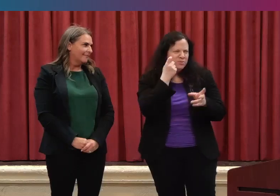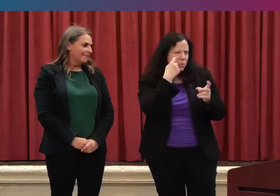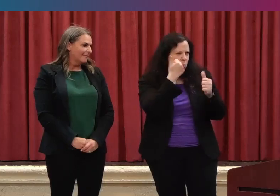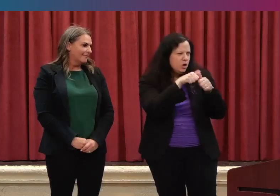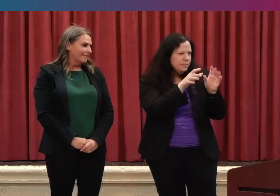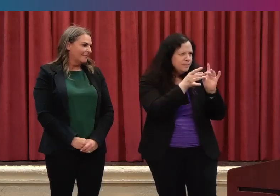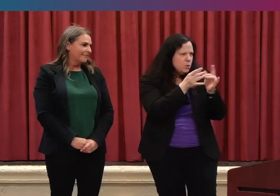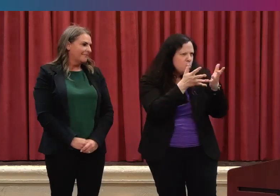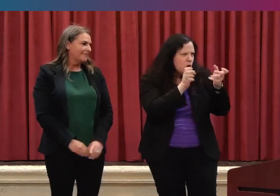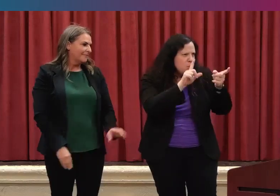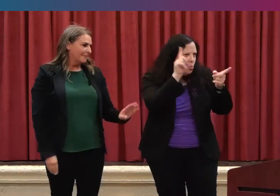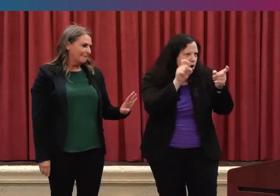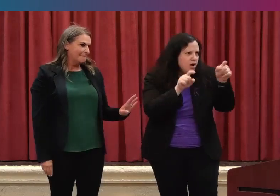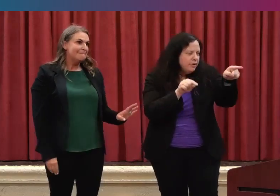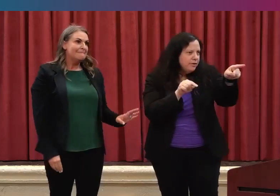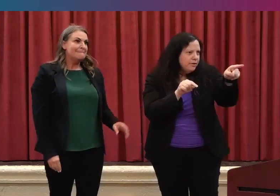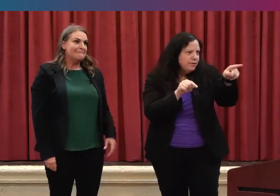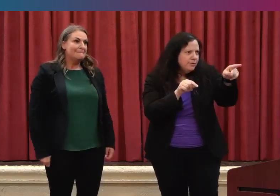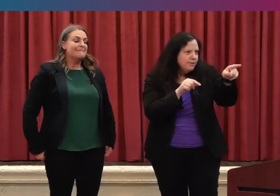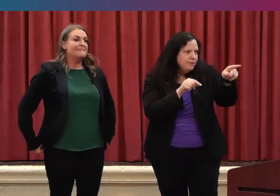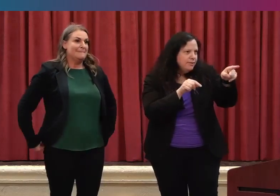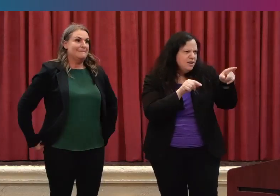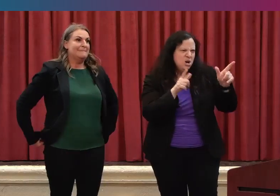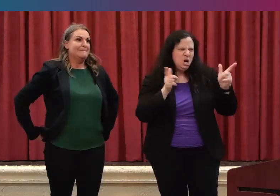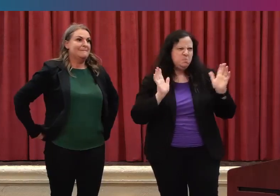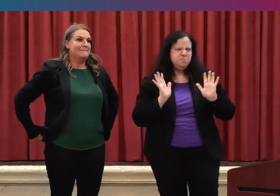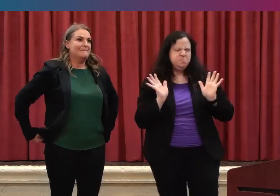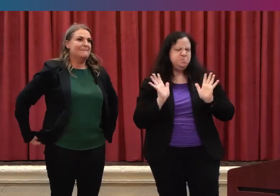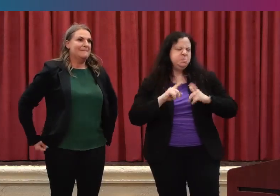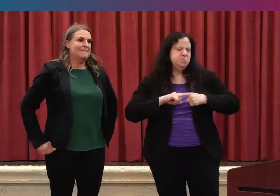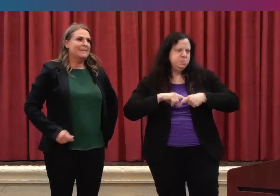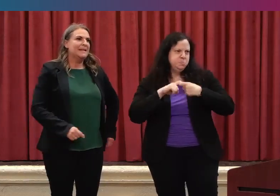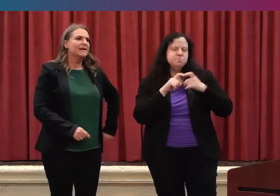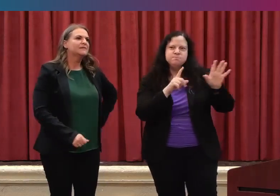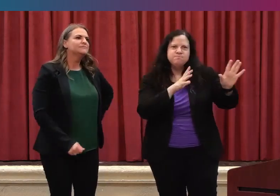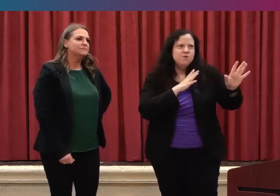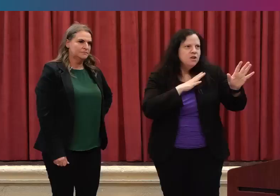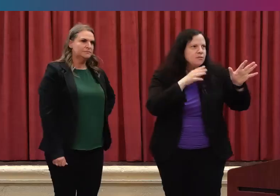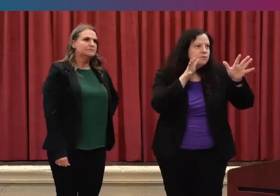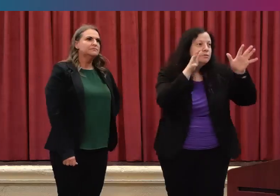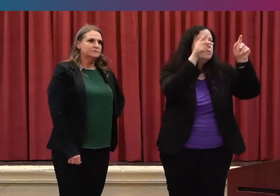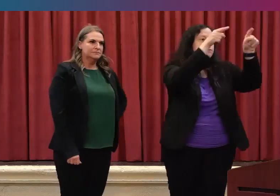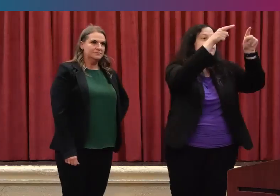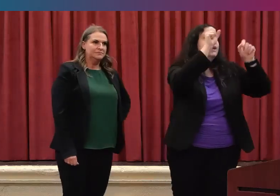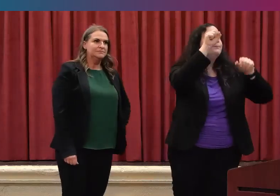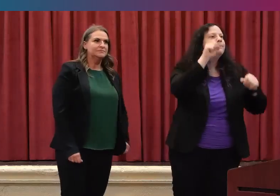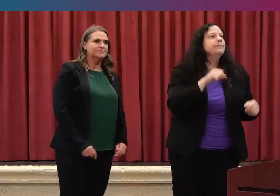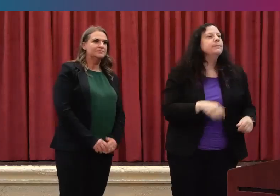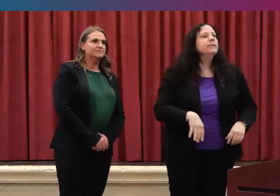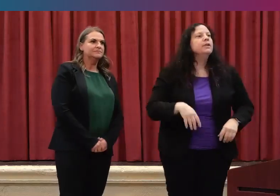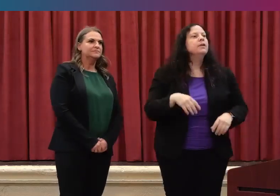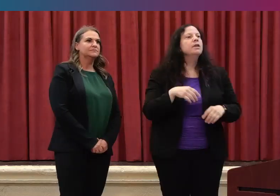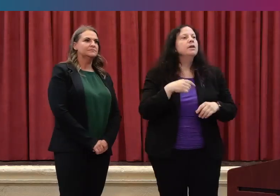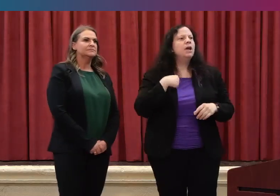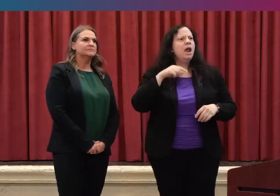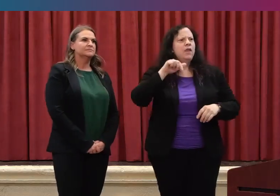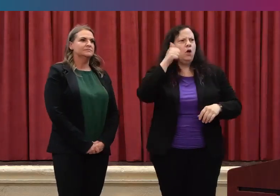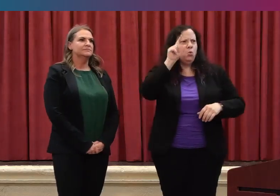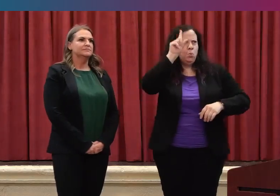we'll take the final question. So there's one more comment or question that's over here. That's a little long, she's saying. In the